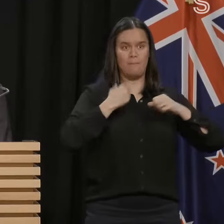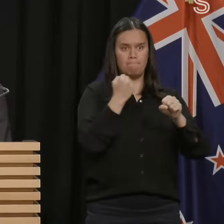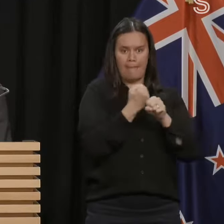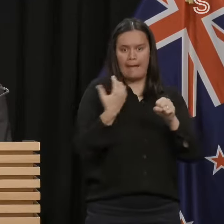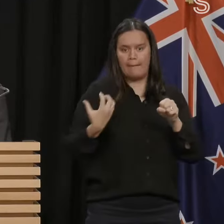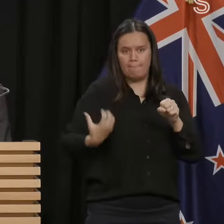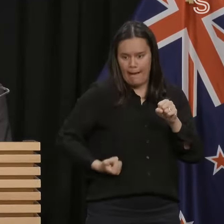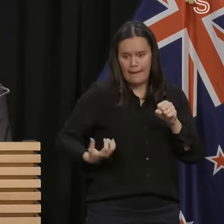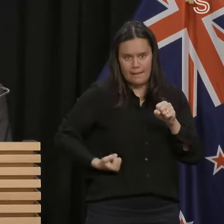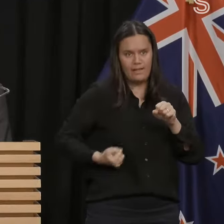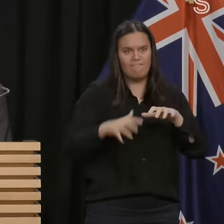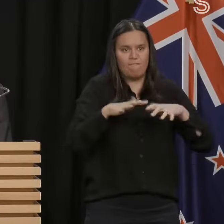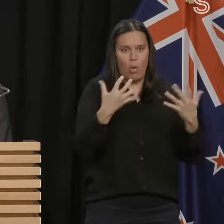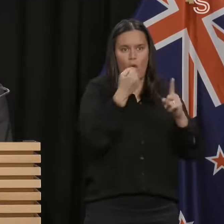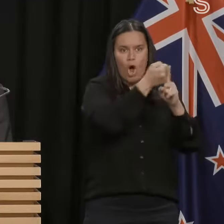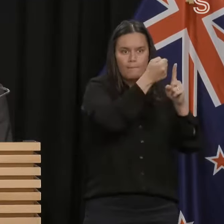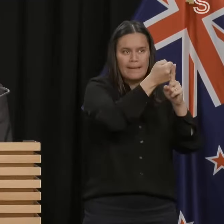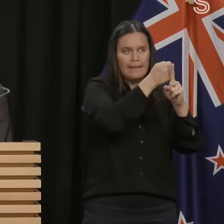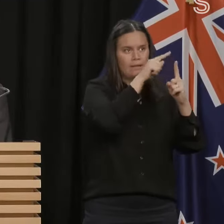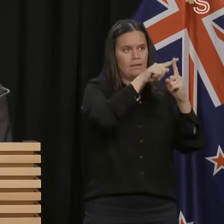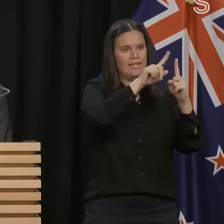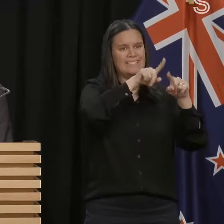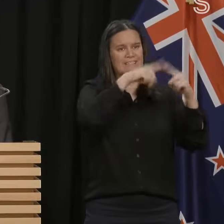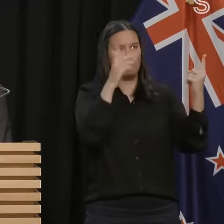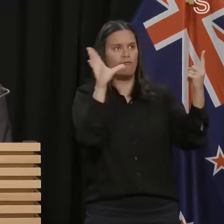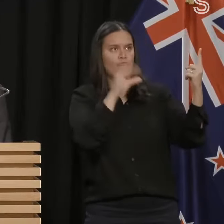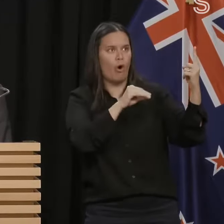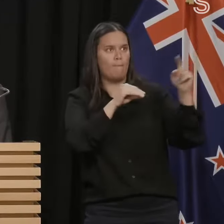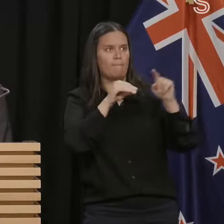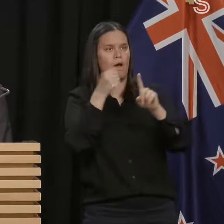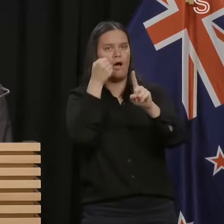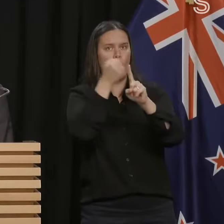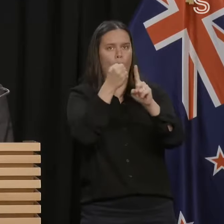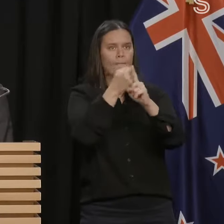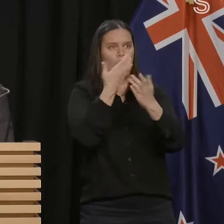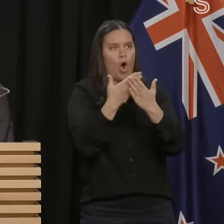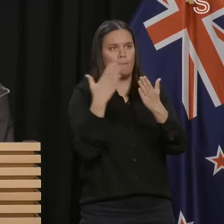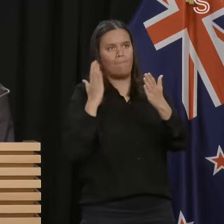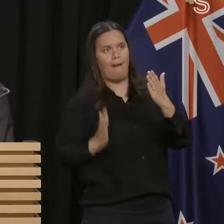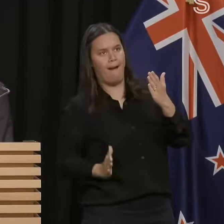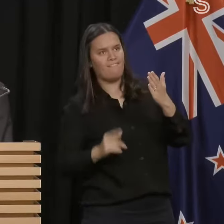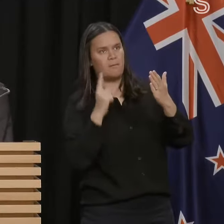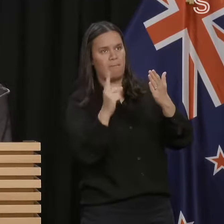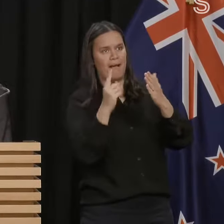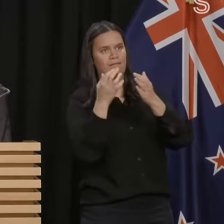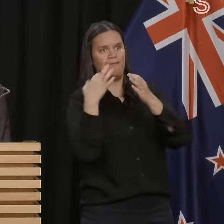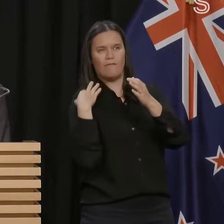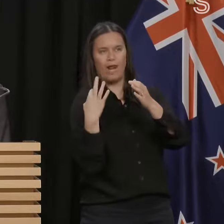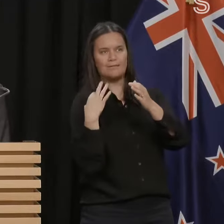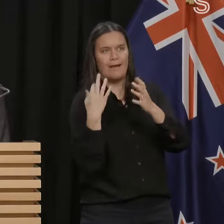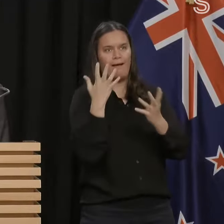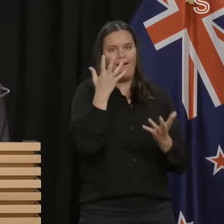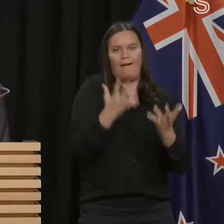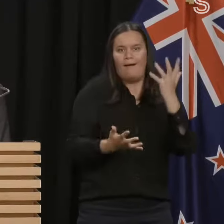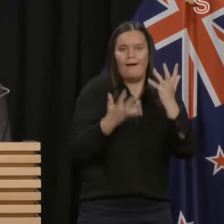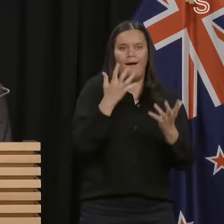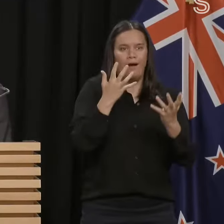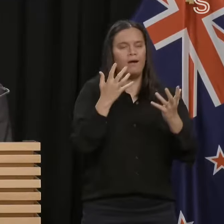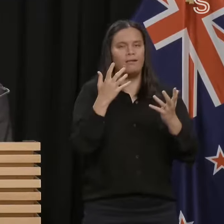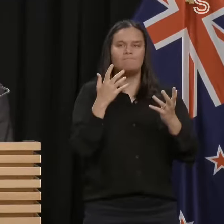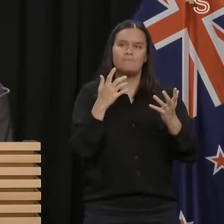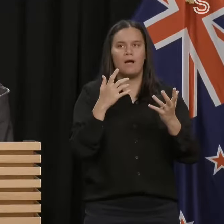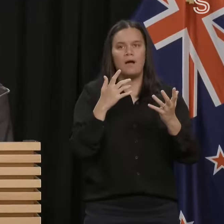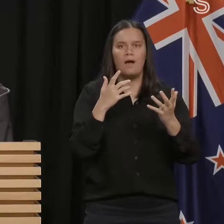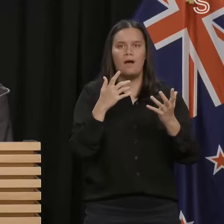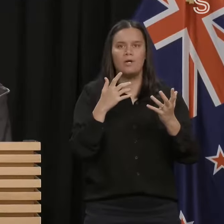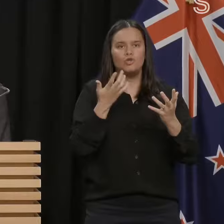hand, a law firm engaging in a point of principle around the law, so appearing before a select committee to say there's this loophole in the law that we think needs to be closed,